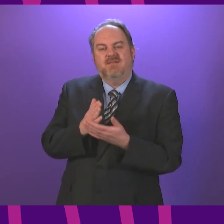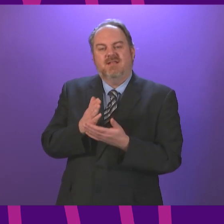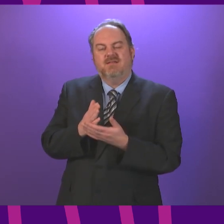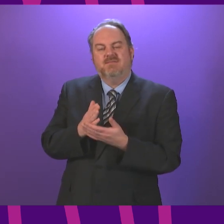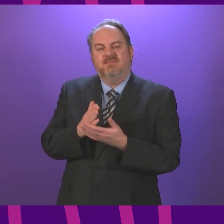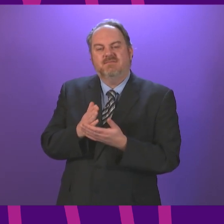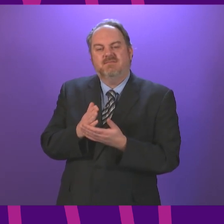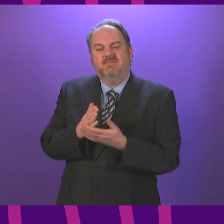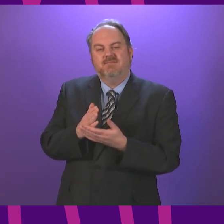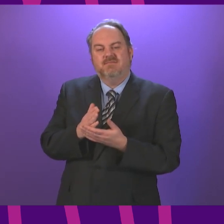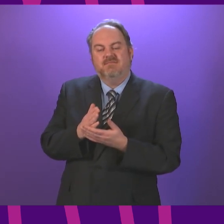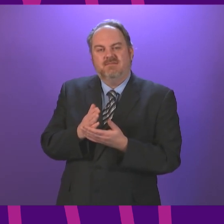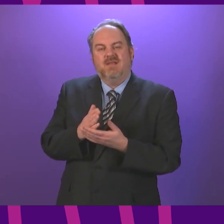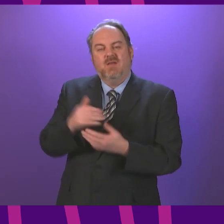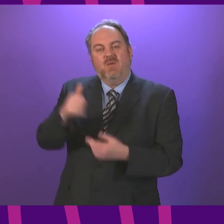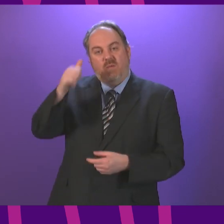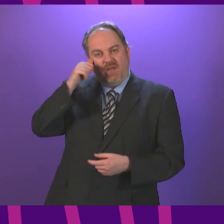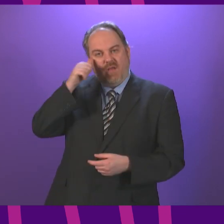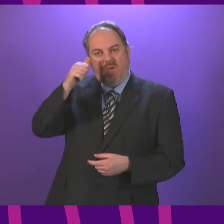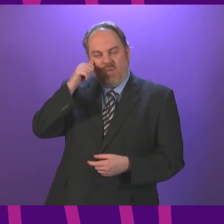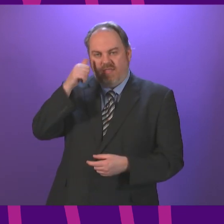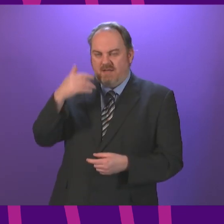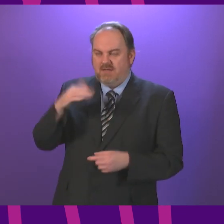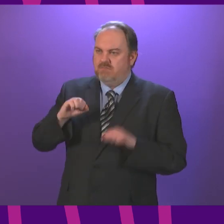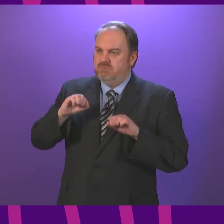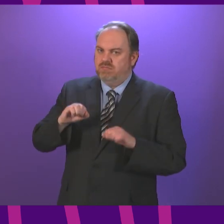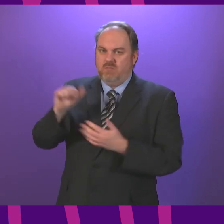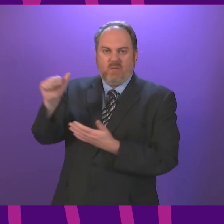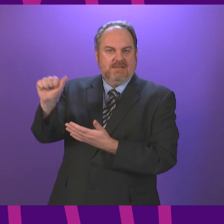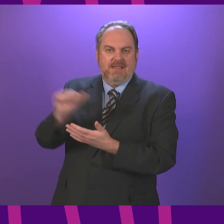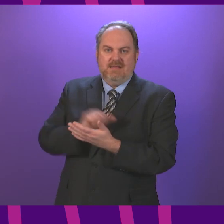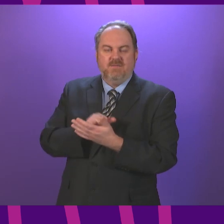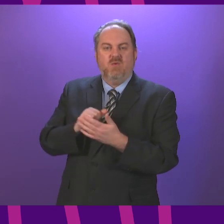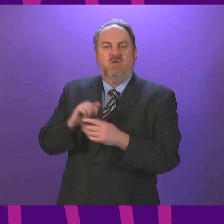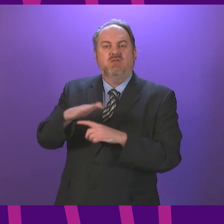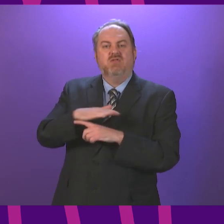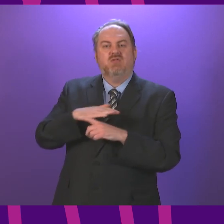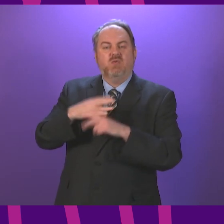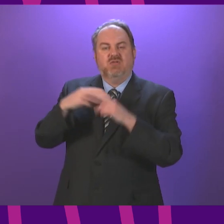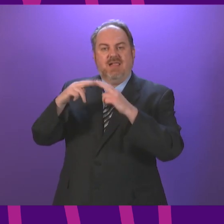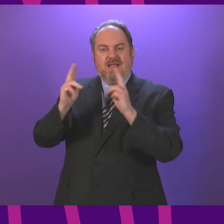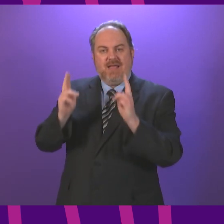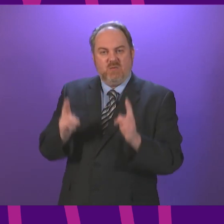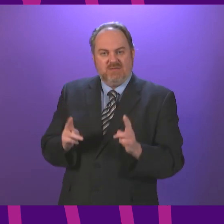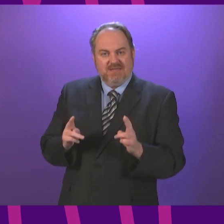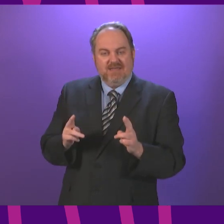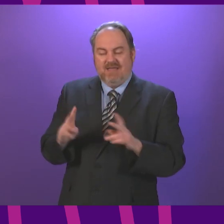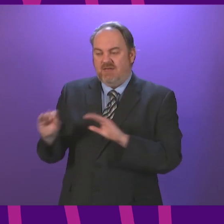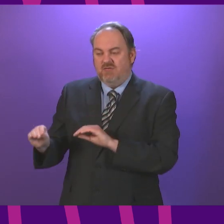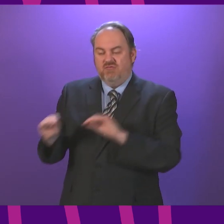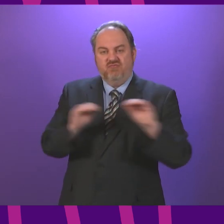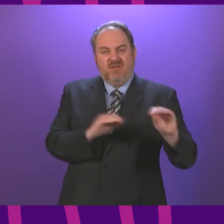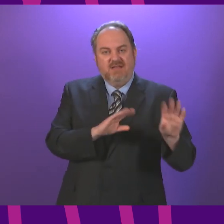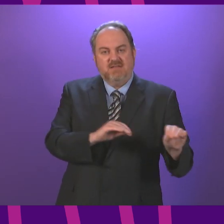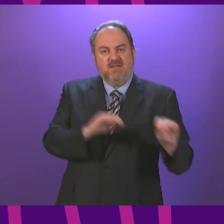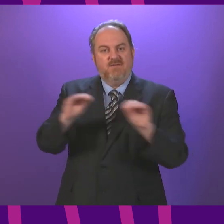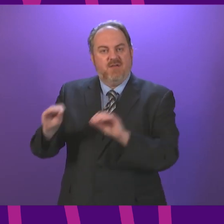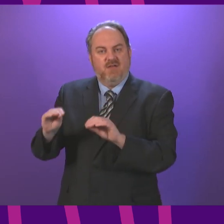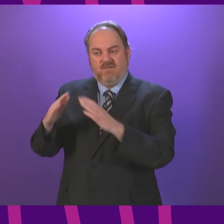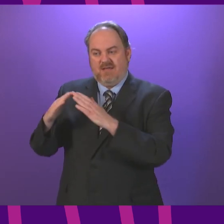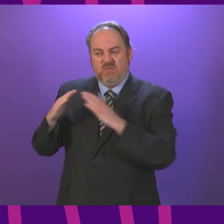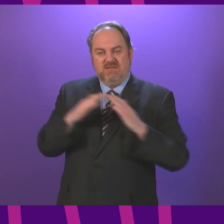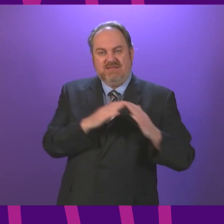There is a major backlog within social housing and allocations, transfers and registrations, with much